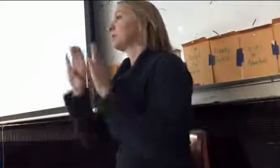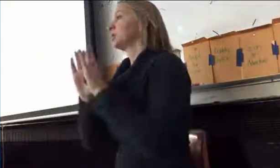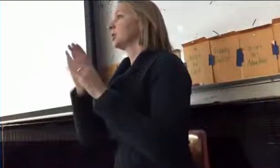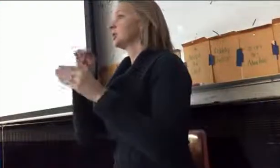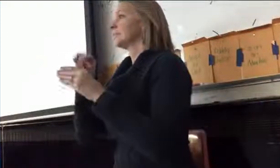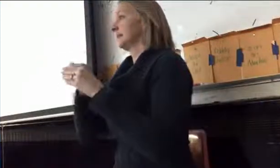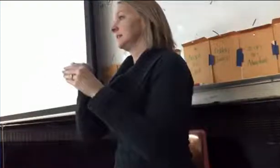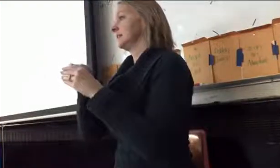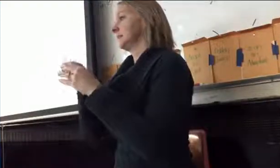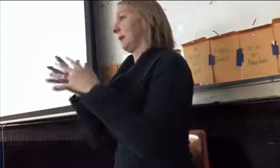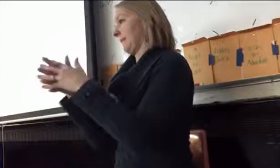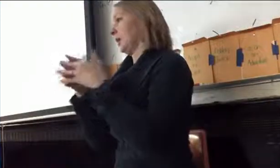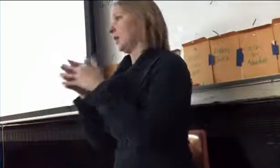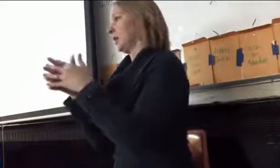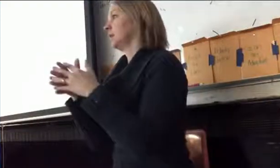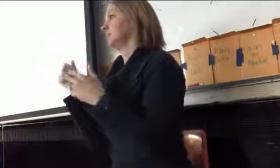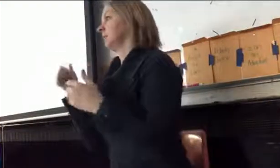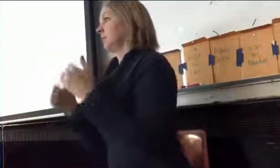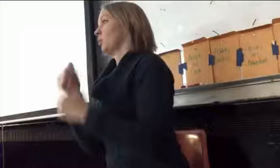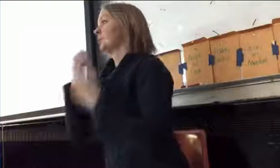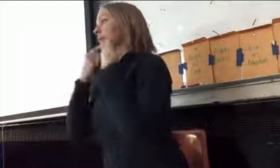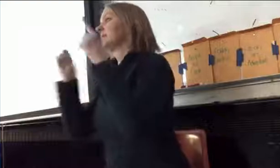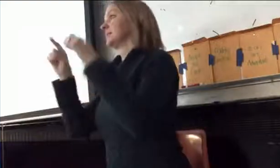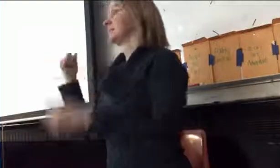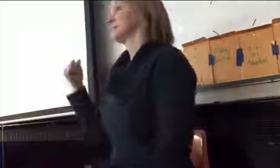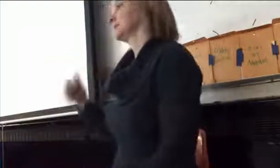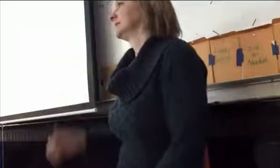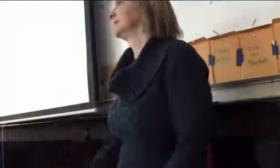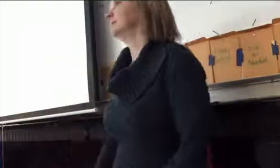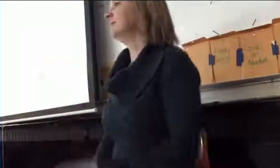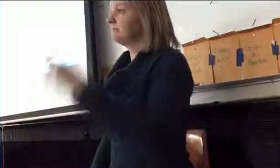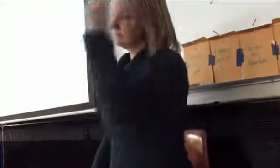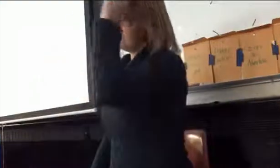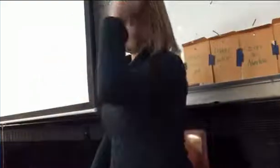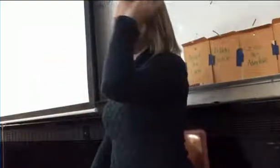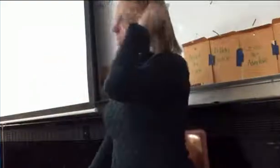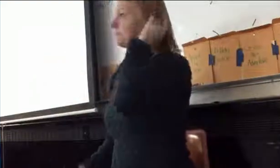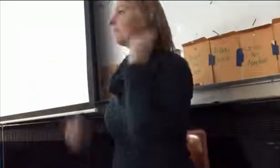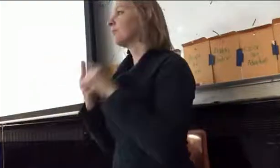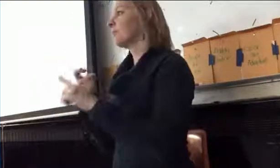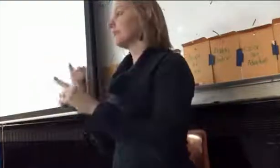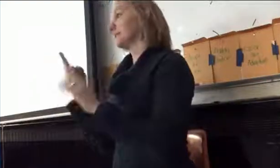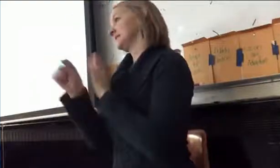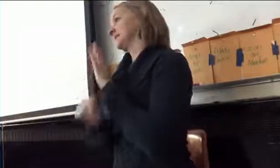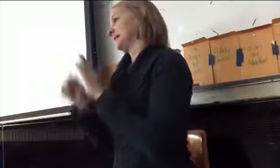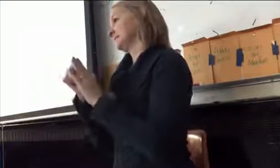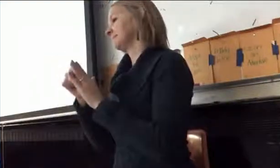Migrant Mother from the Great Depression. I would say is probably one of the most popular.